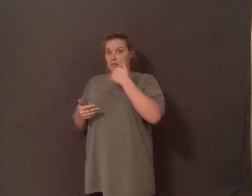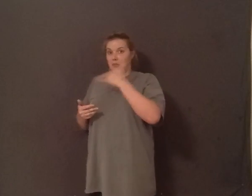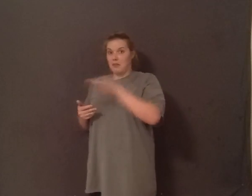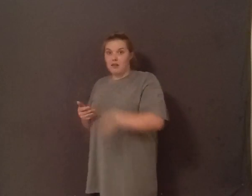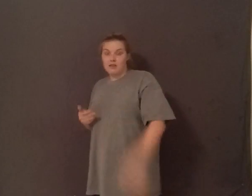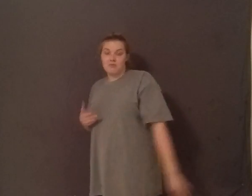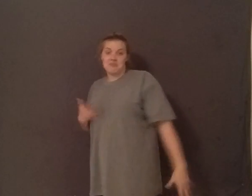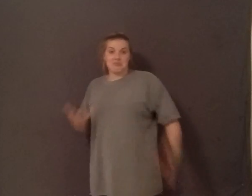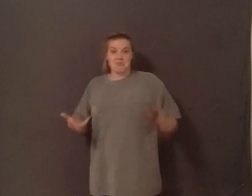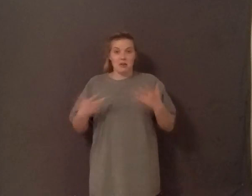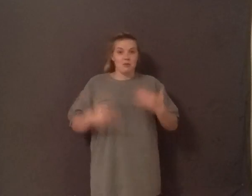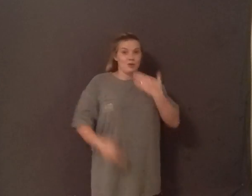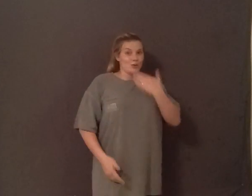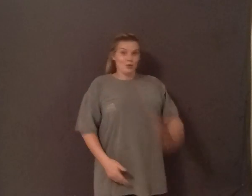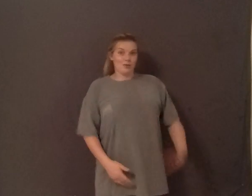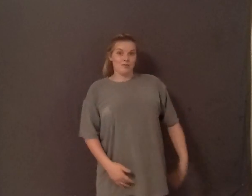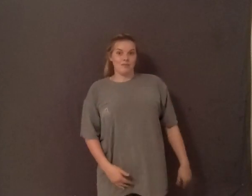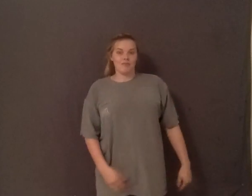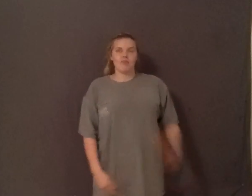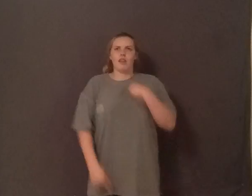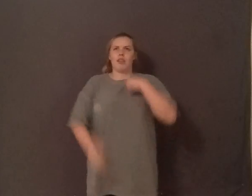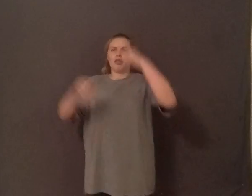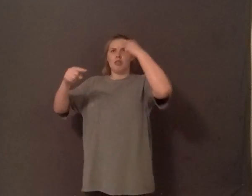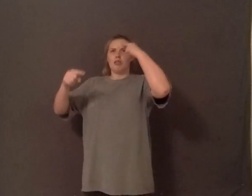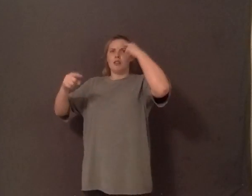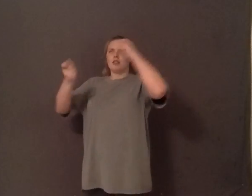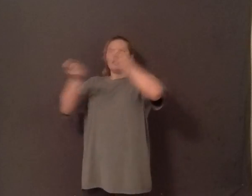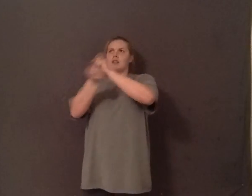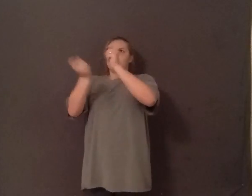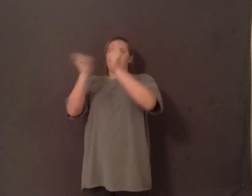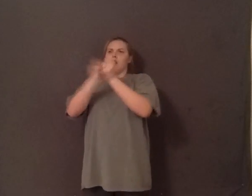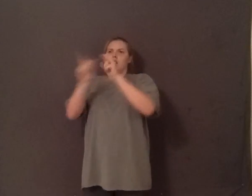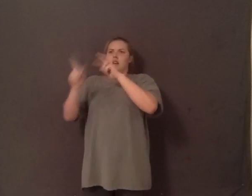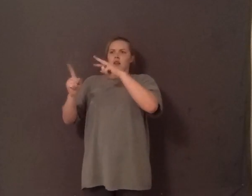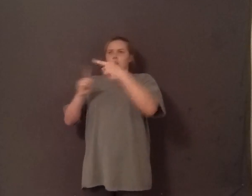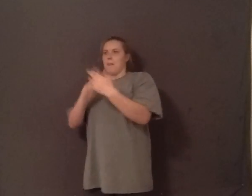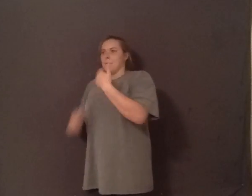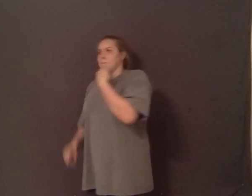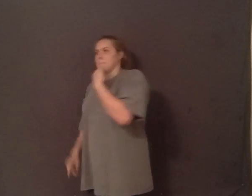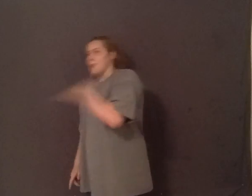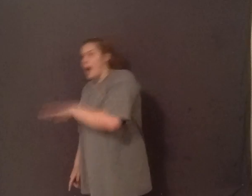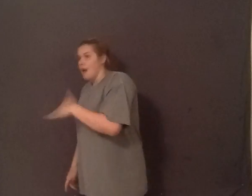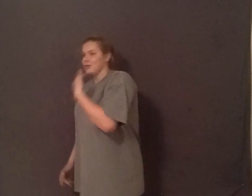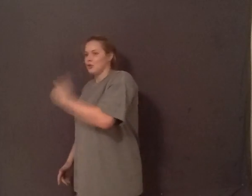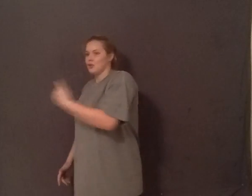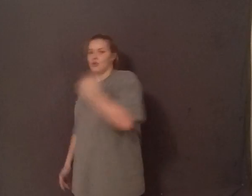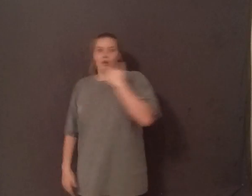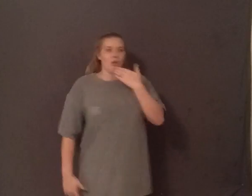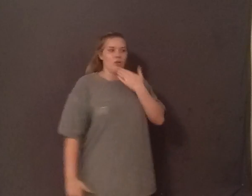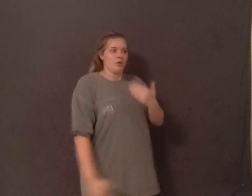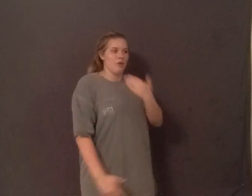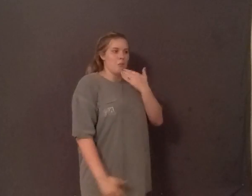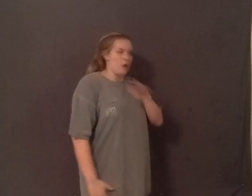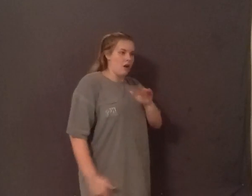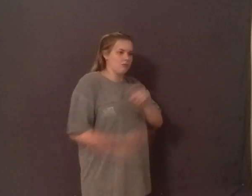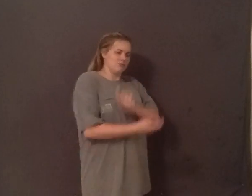you can ask the question, can I think of any good effects that could come from this seemingly bad outcome? And be creative with it. Be